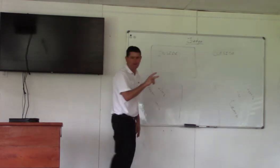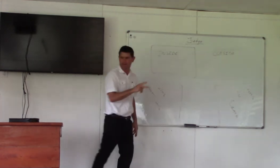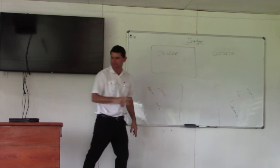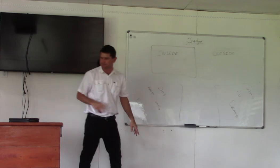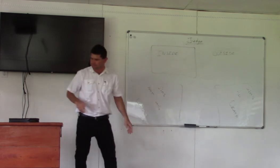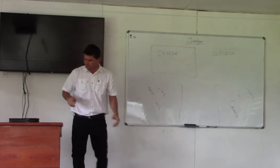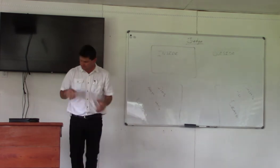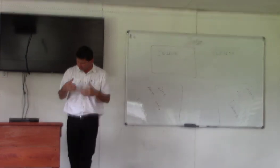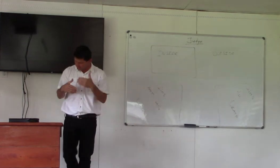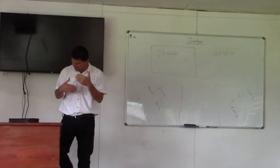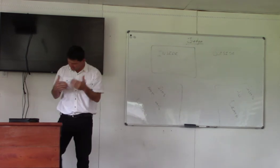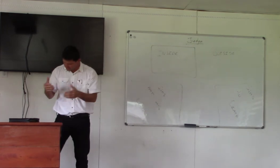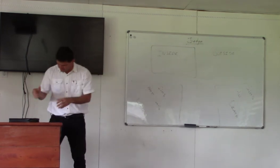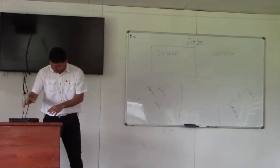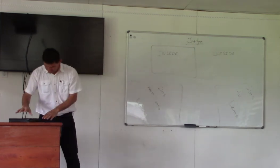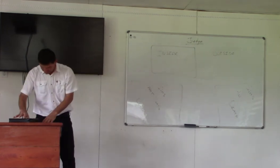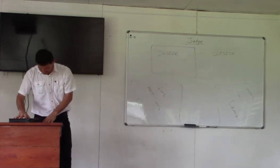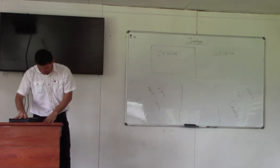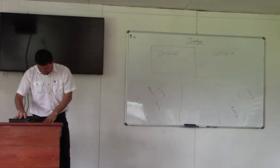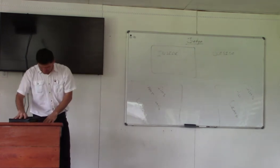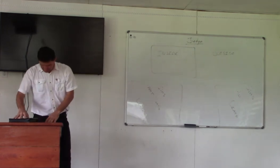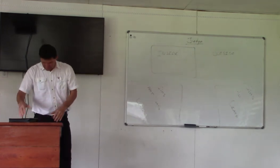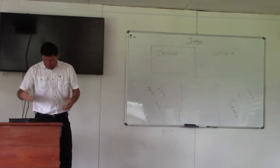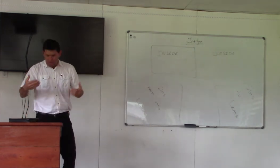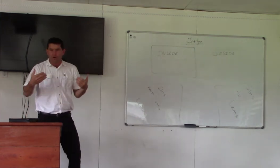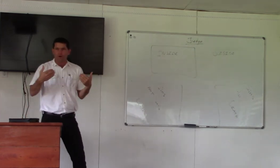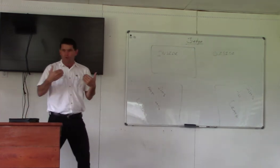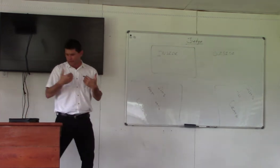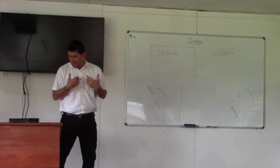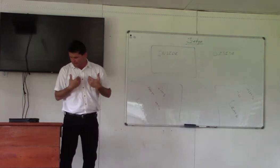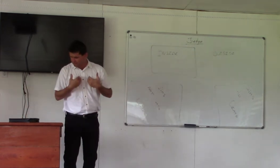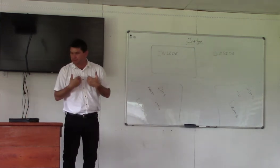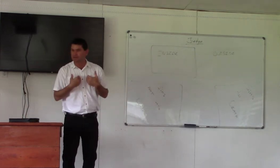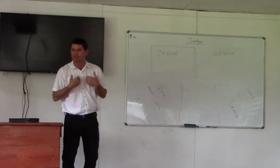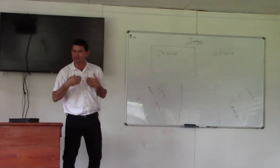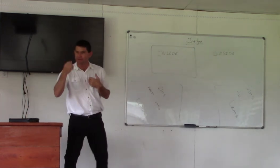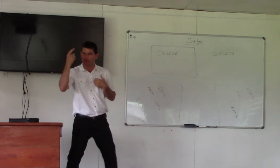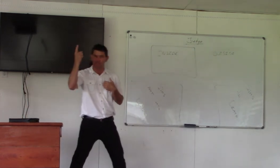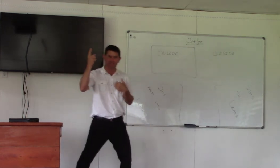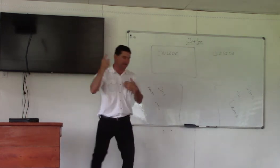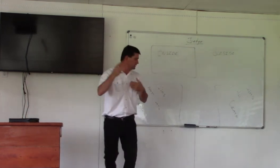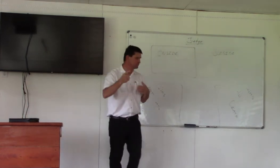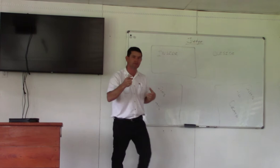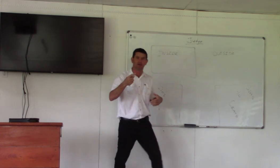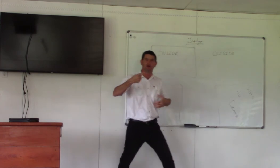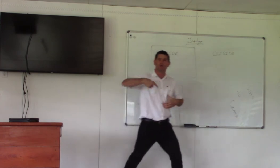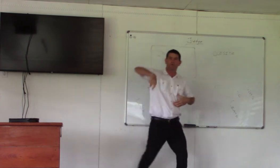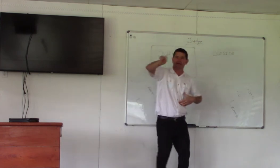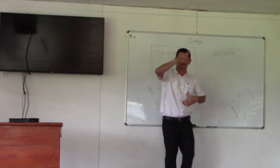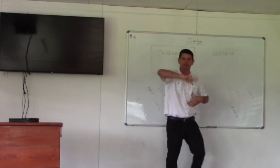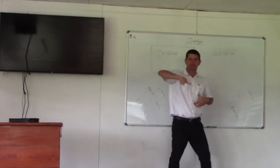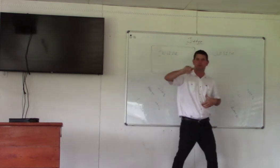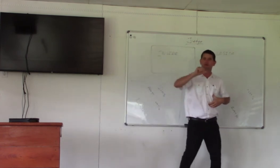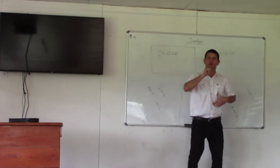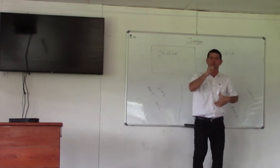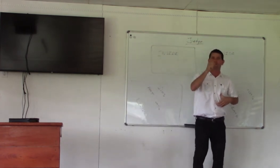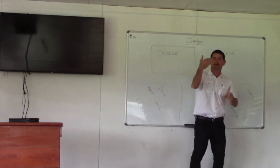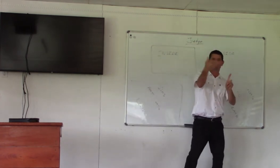Alright. Continue. We have, you understand, we will not